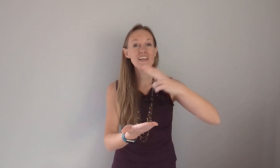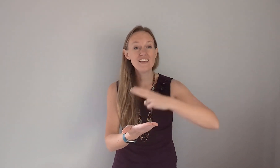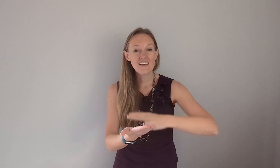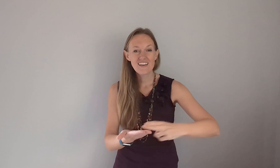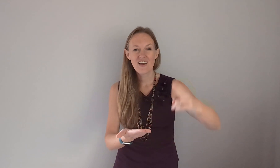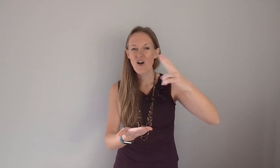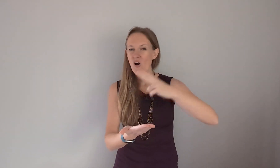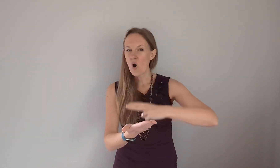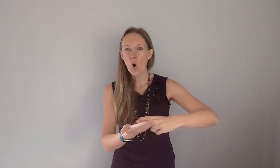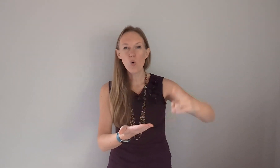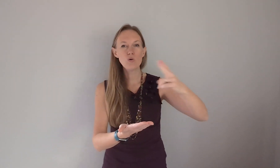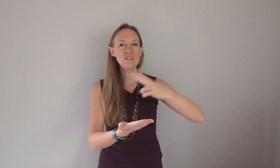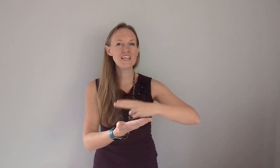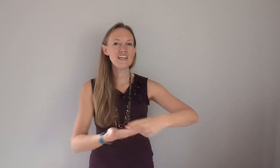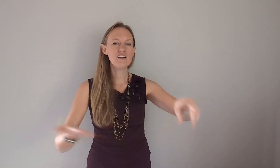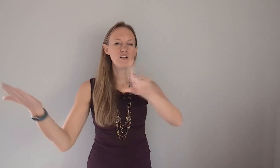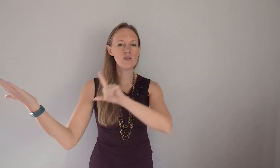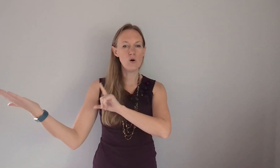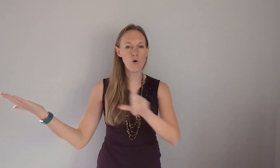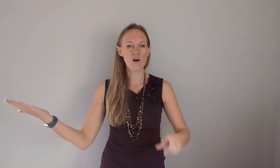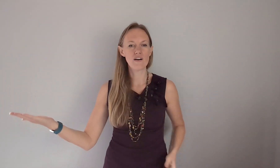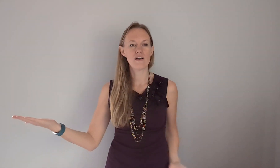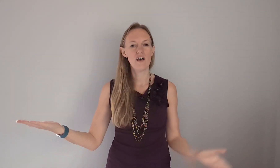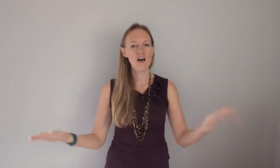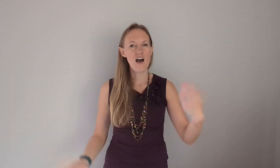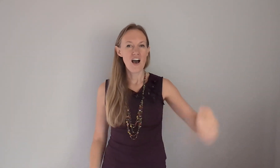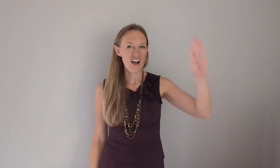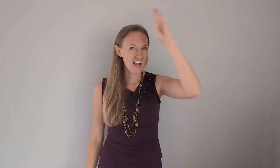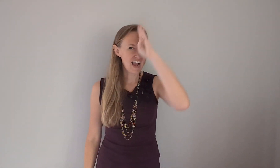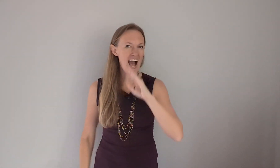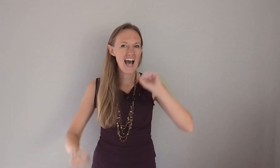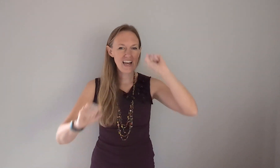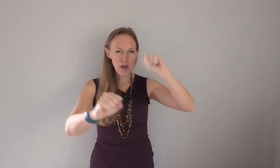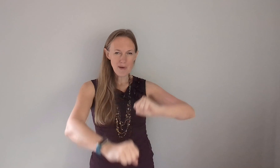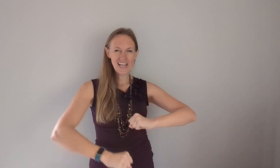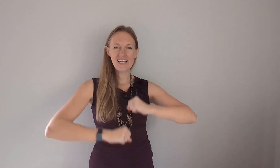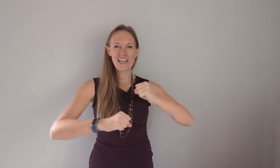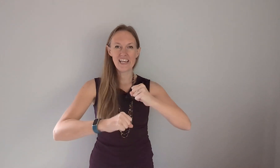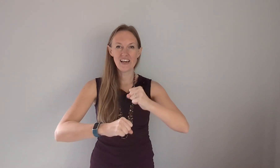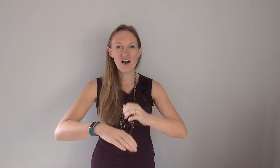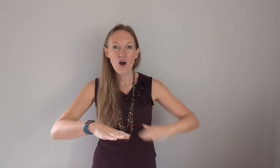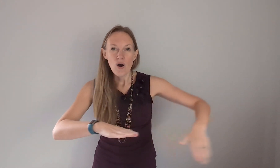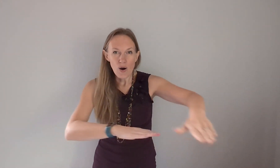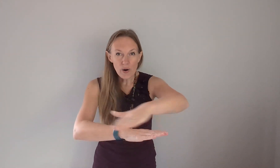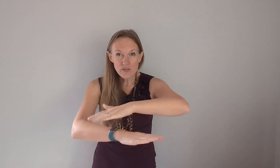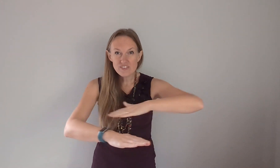holy, holy Lord, God Almighty,